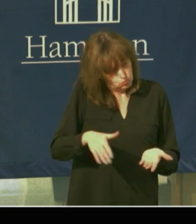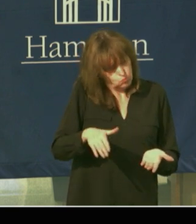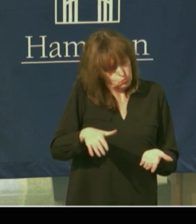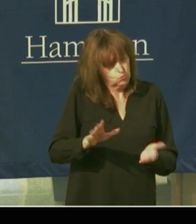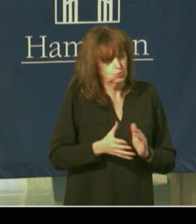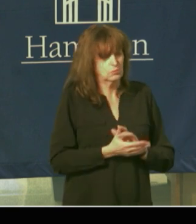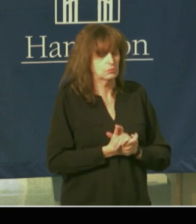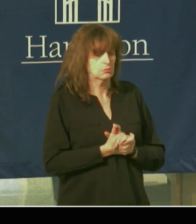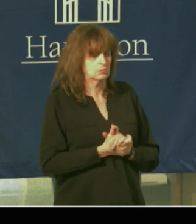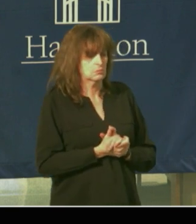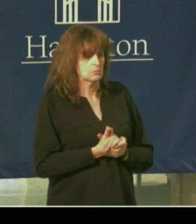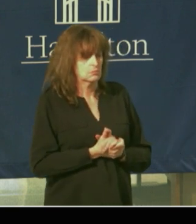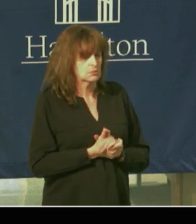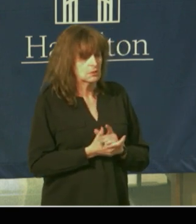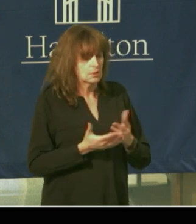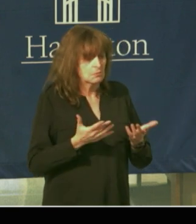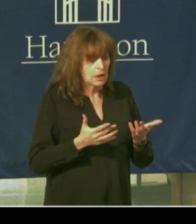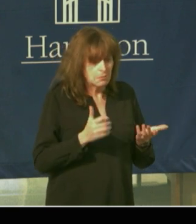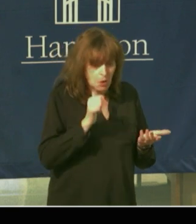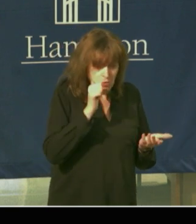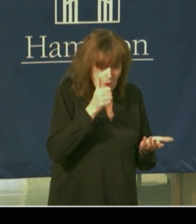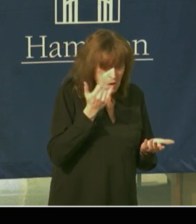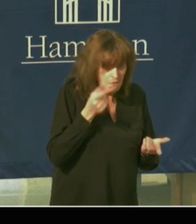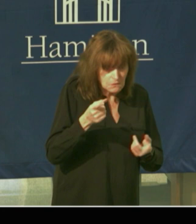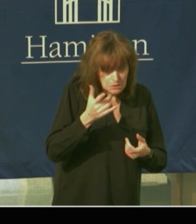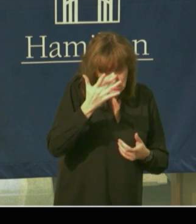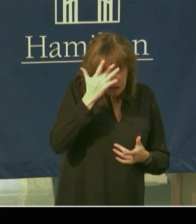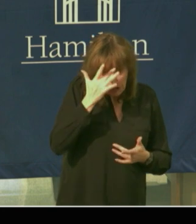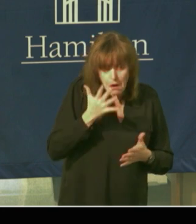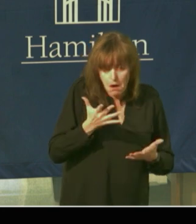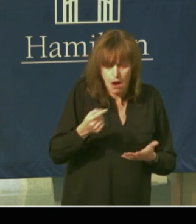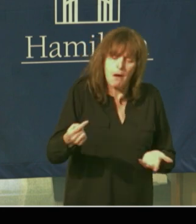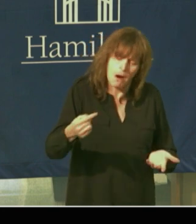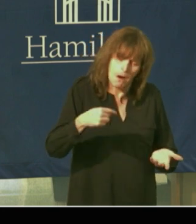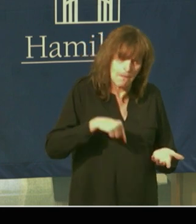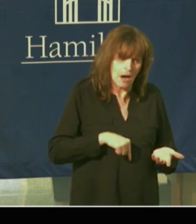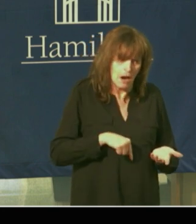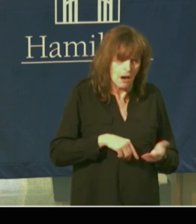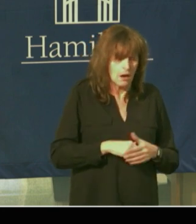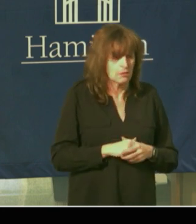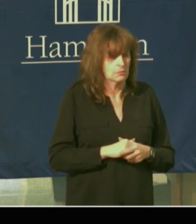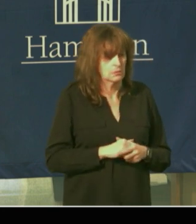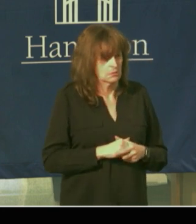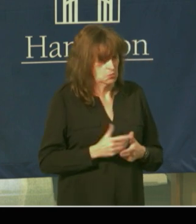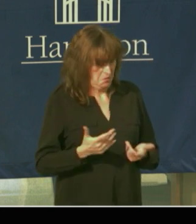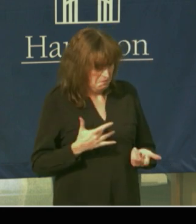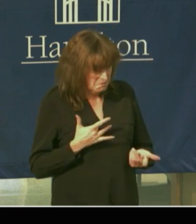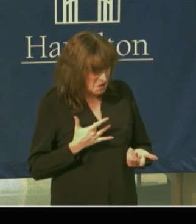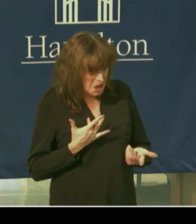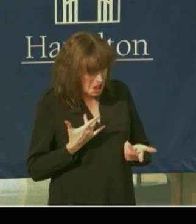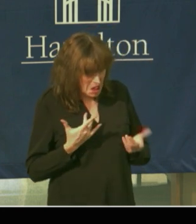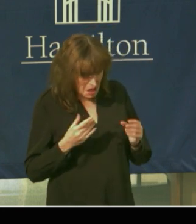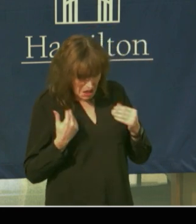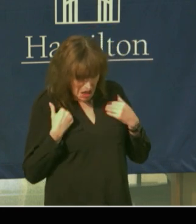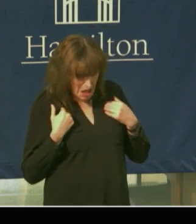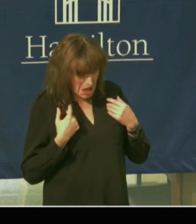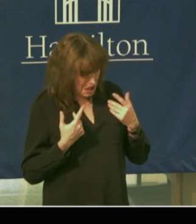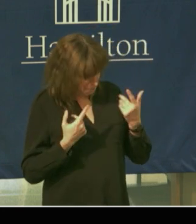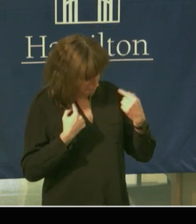in 3 days' time if you become symptomatic. But it's meant for being able to determine,